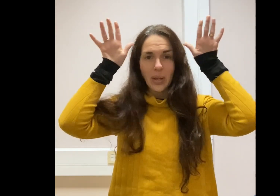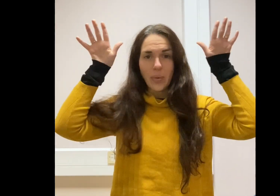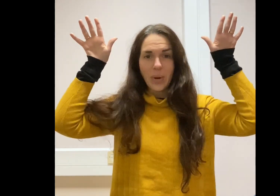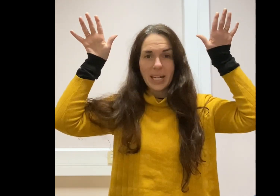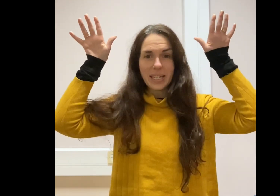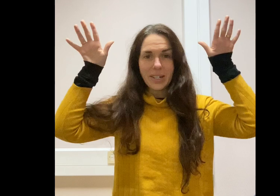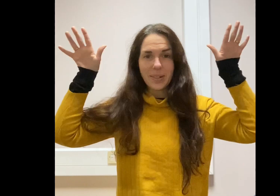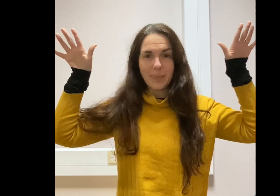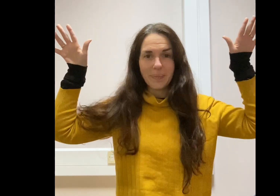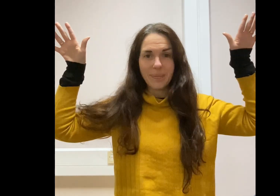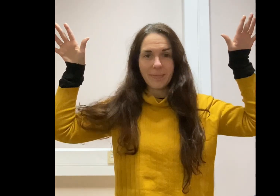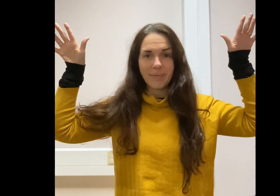Reindeer.